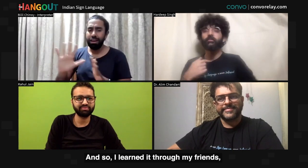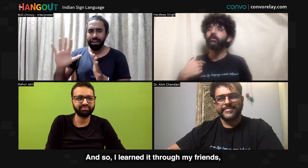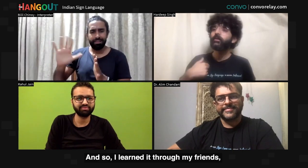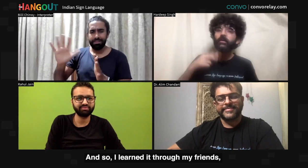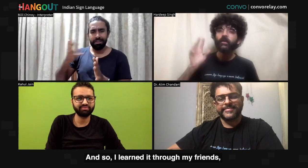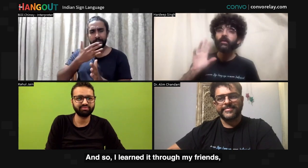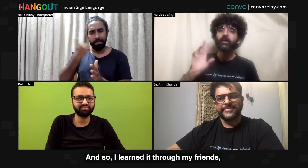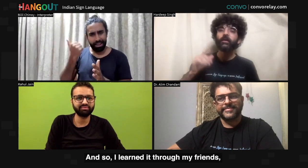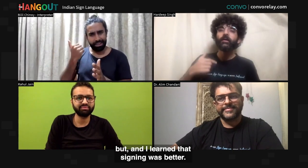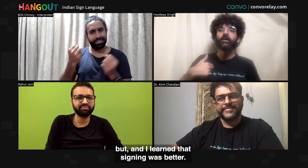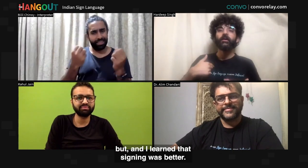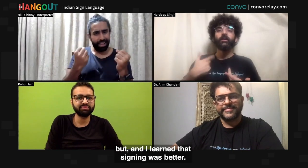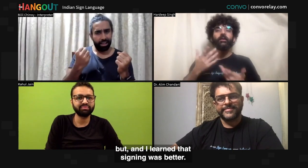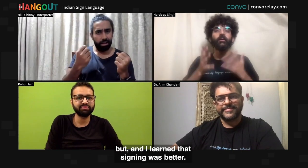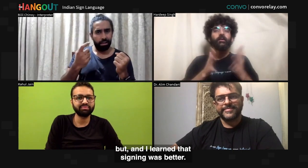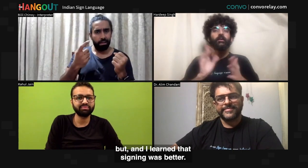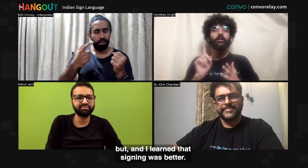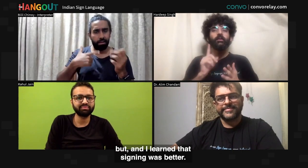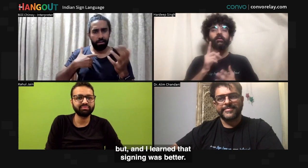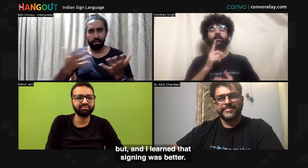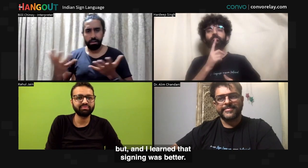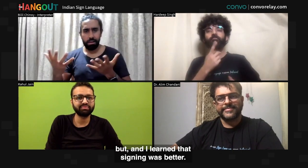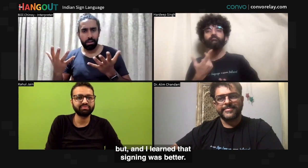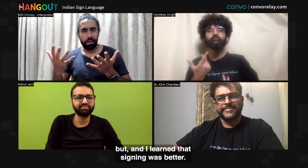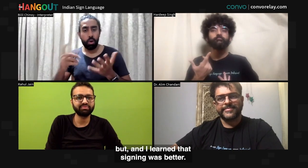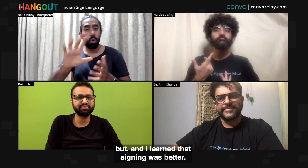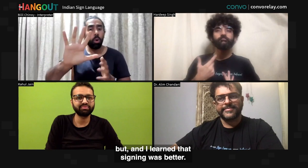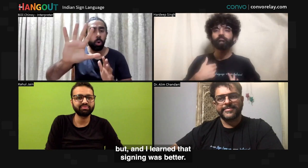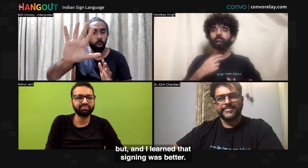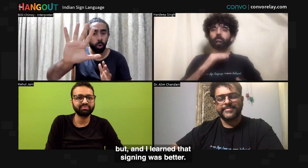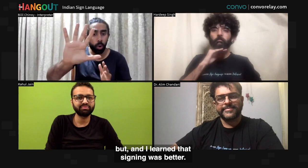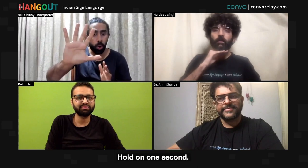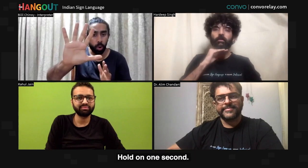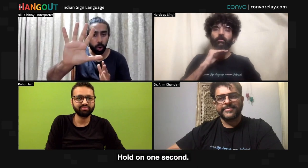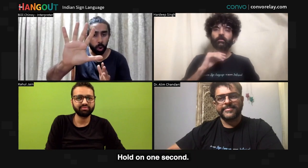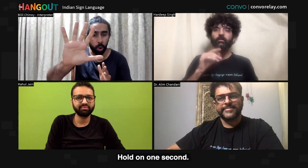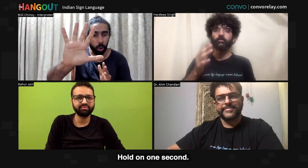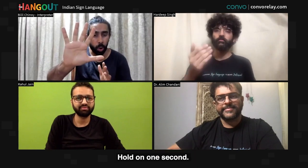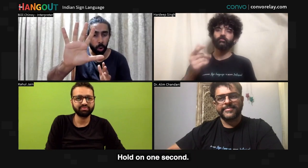friends, but, and I learned that signing was better. Hold on one second.